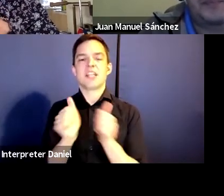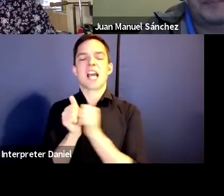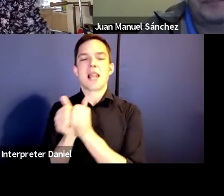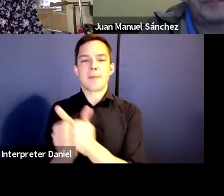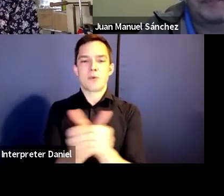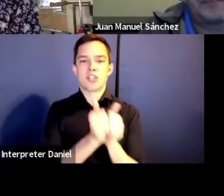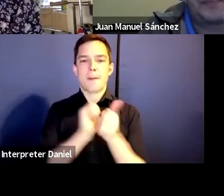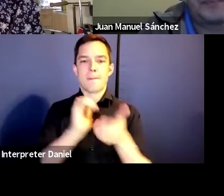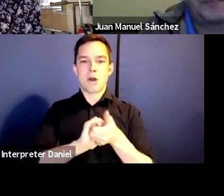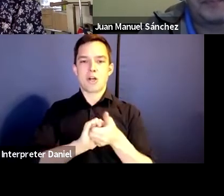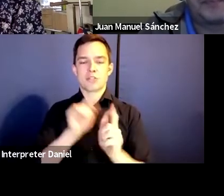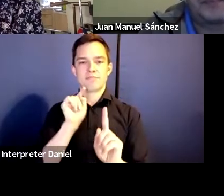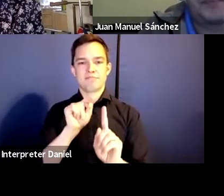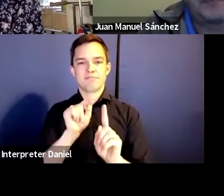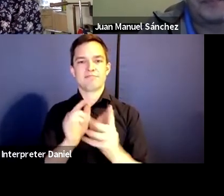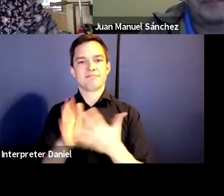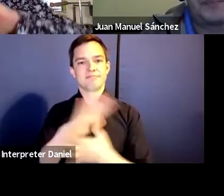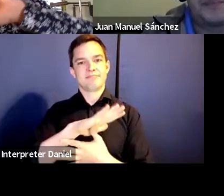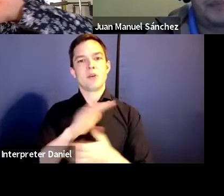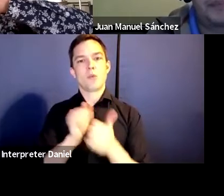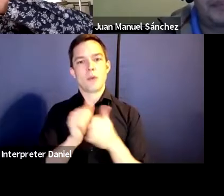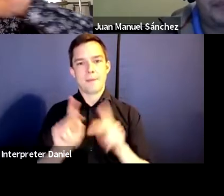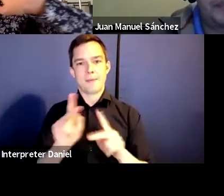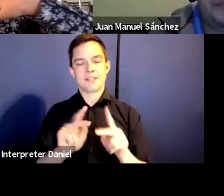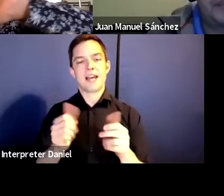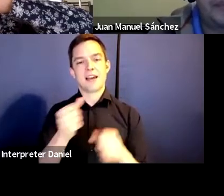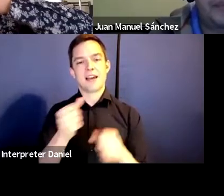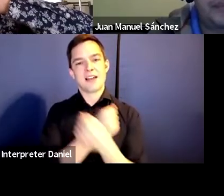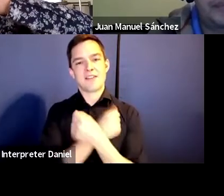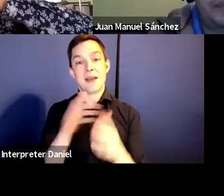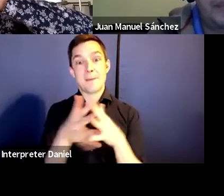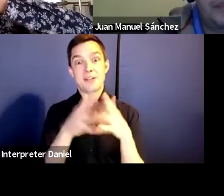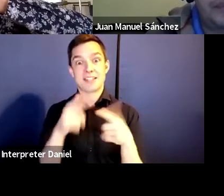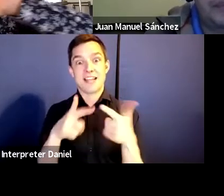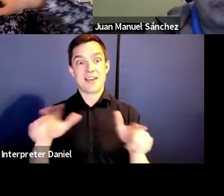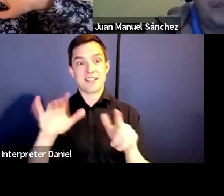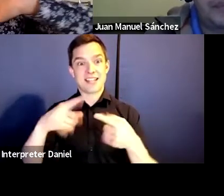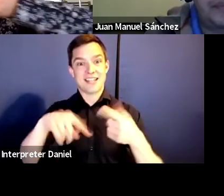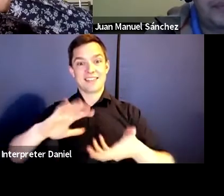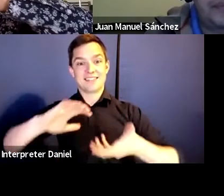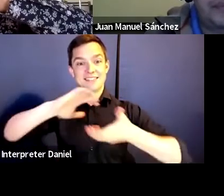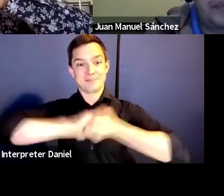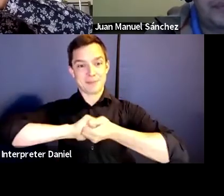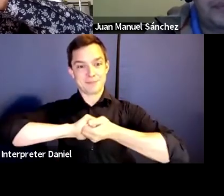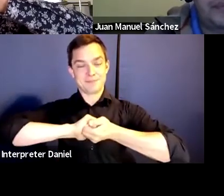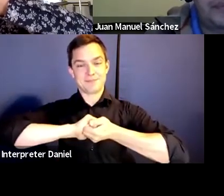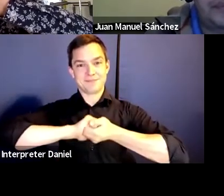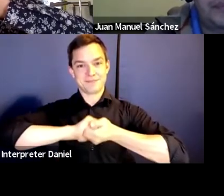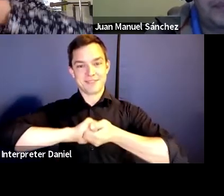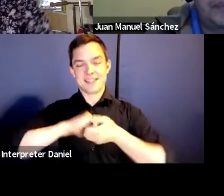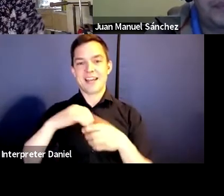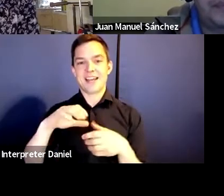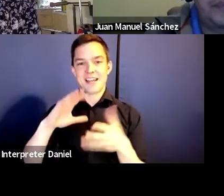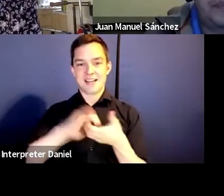in partnership with people. And I love that, at least in American Sign Language, that clasping of